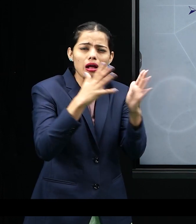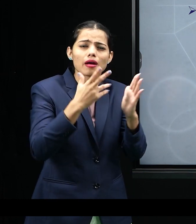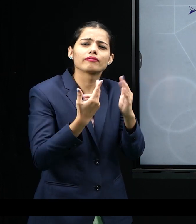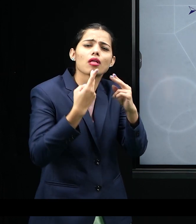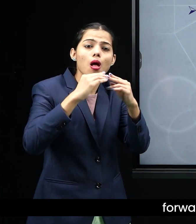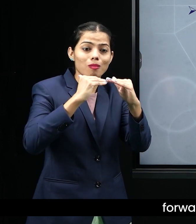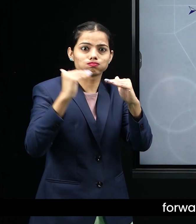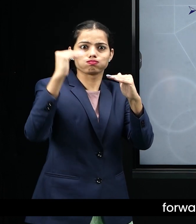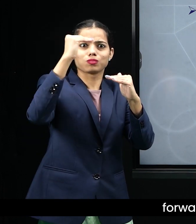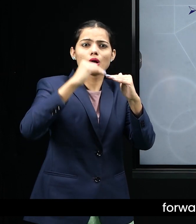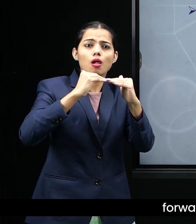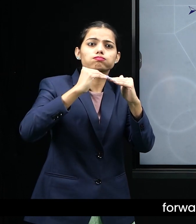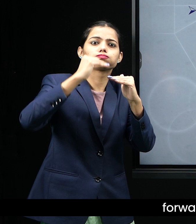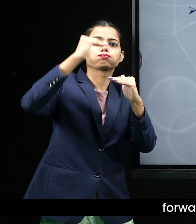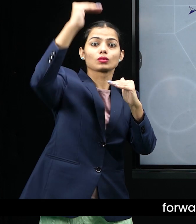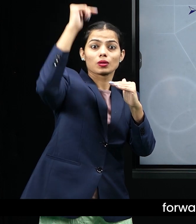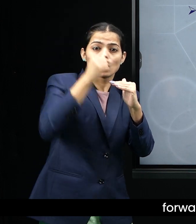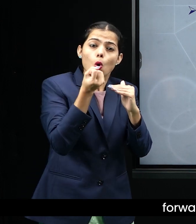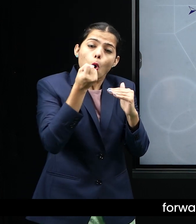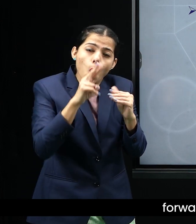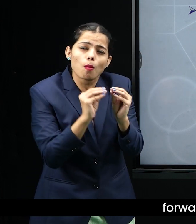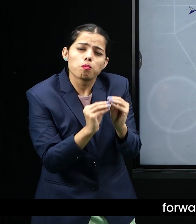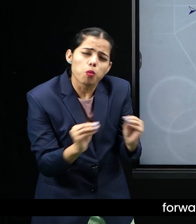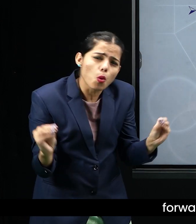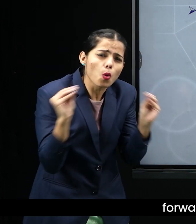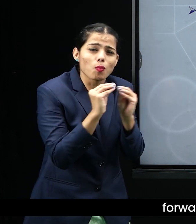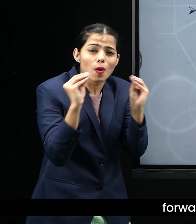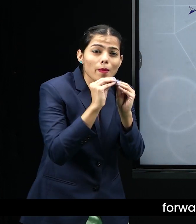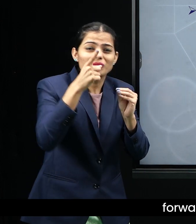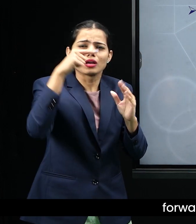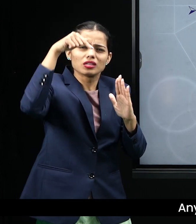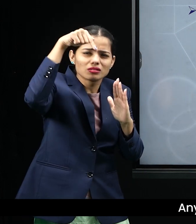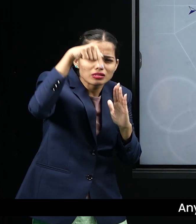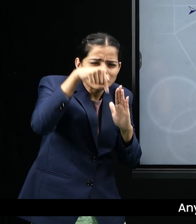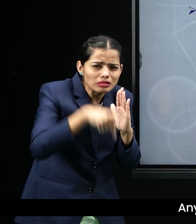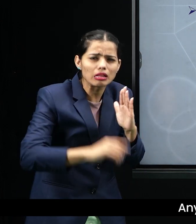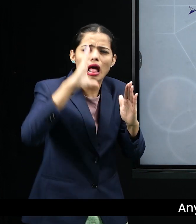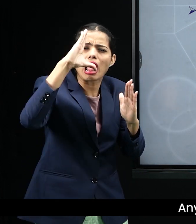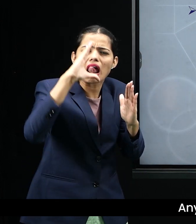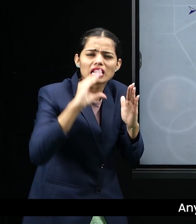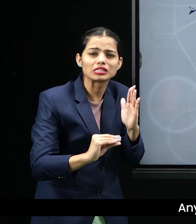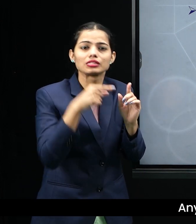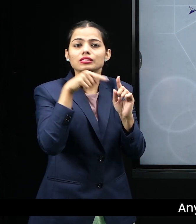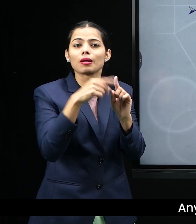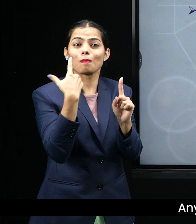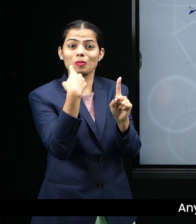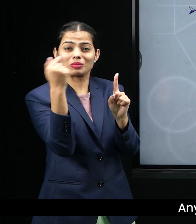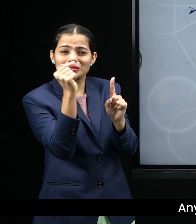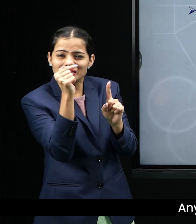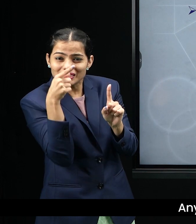up or forward or more or increasing is positive, and anything that is down or backward